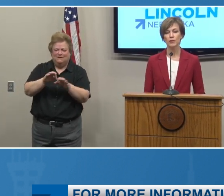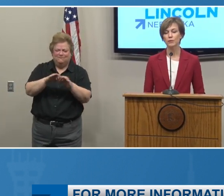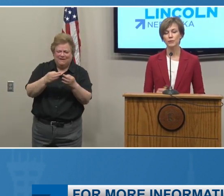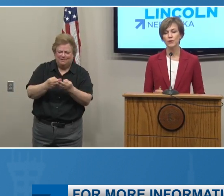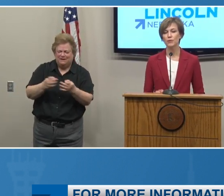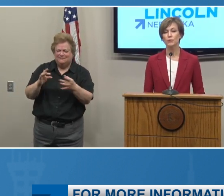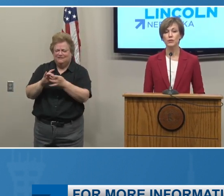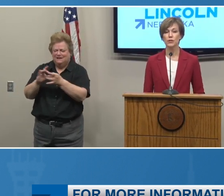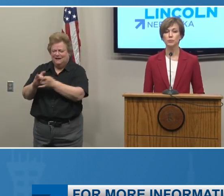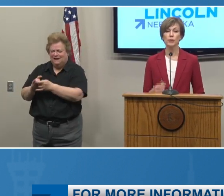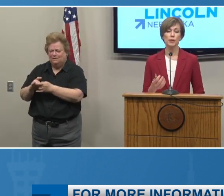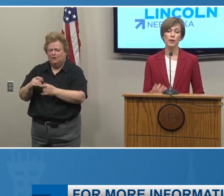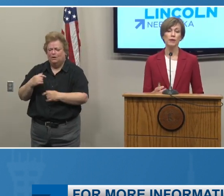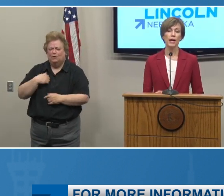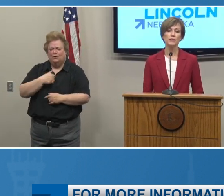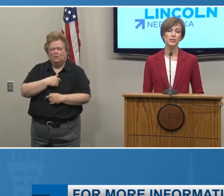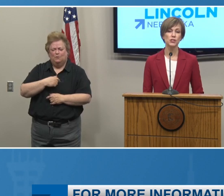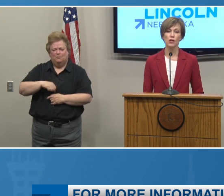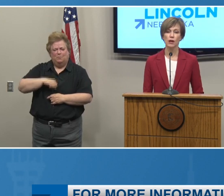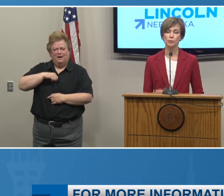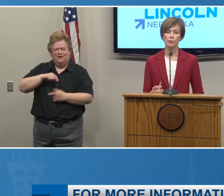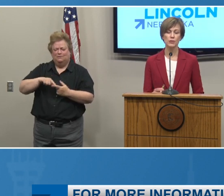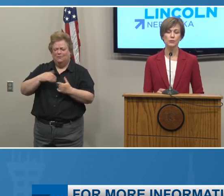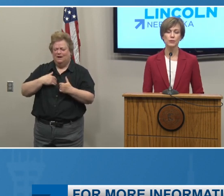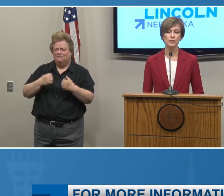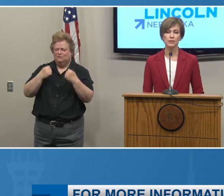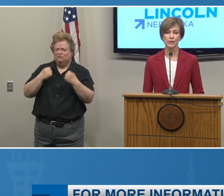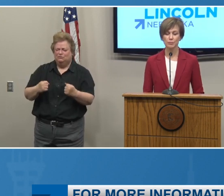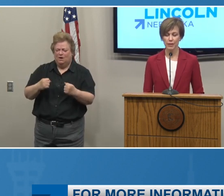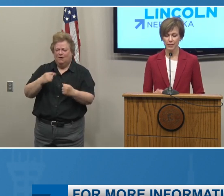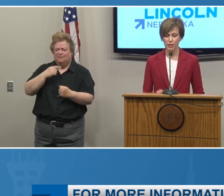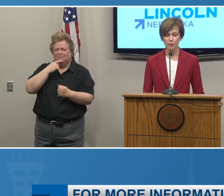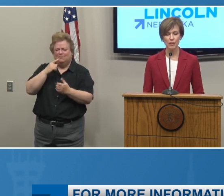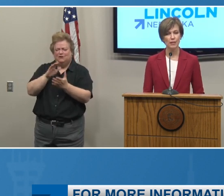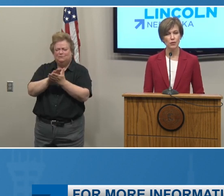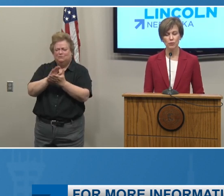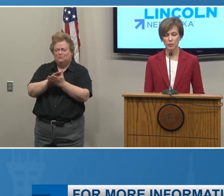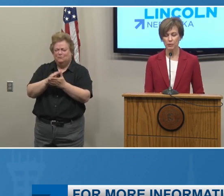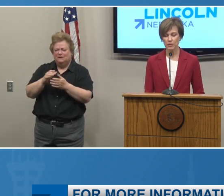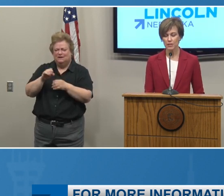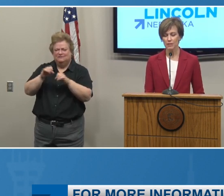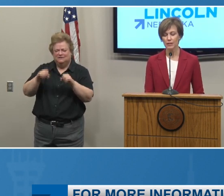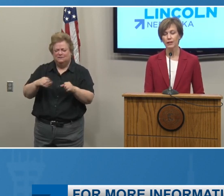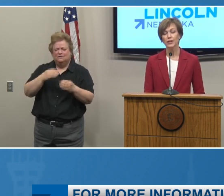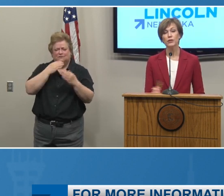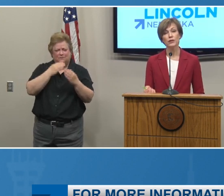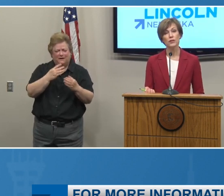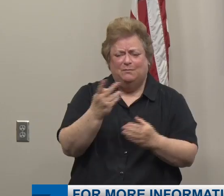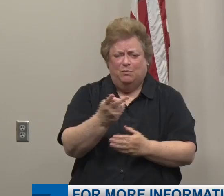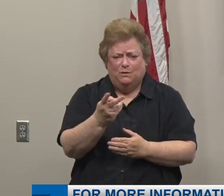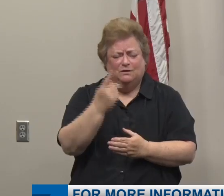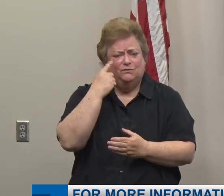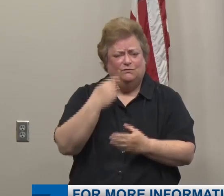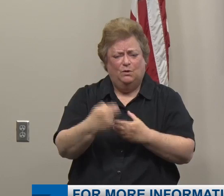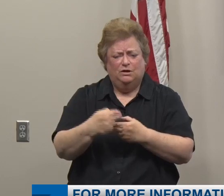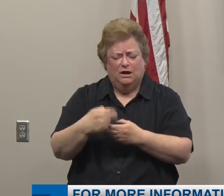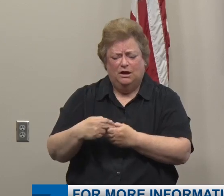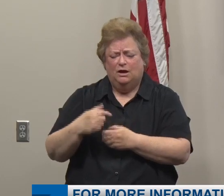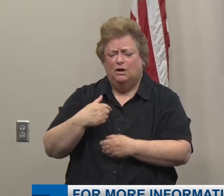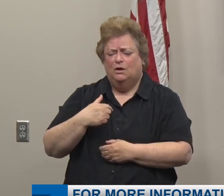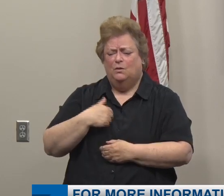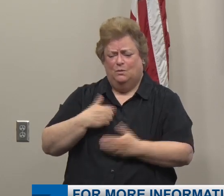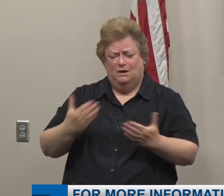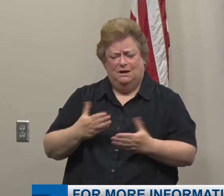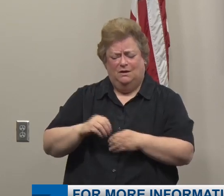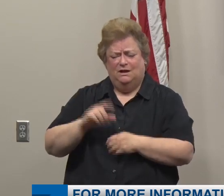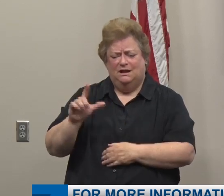so proud to partner with you we're so proud to have such a strong public school system Jamie thank you for being with us and you know and also in Lincoln we're very lucky